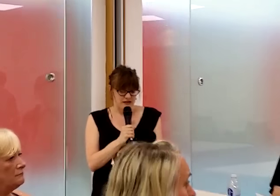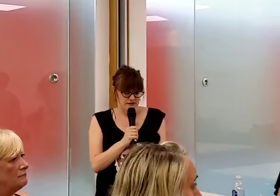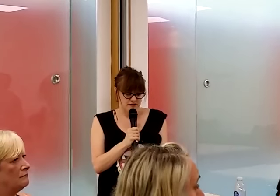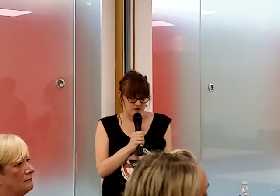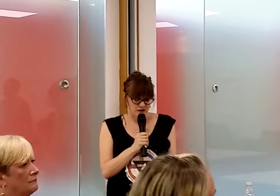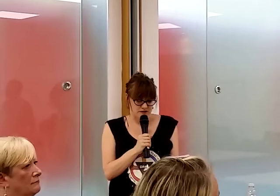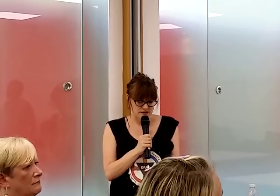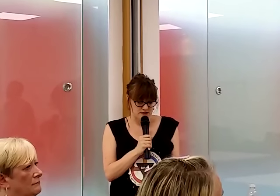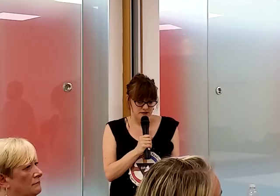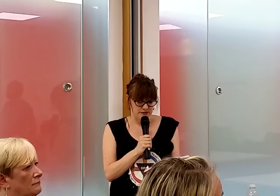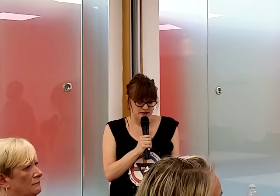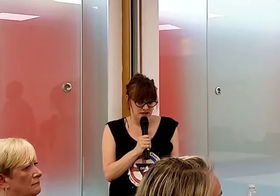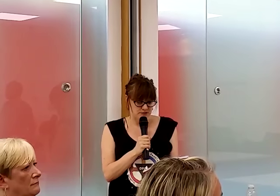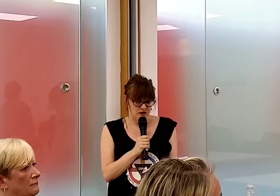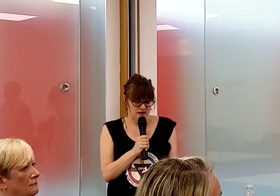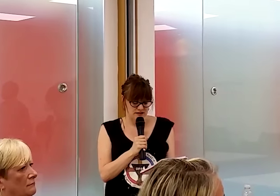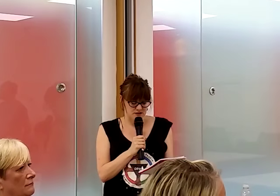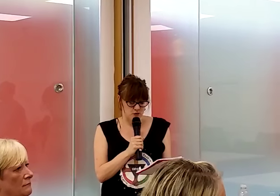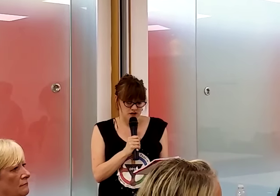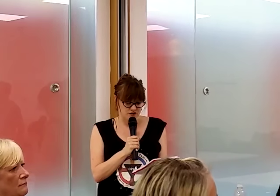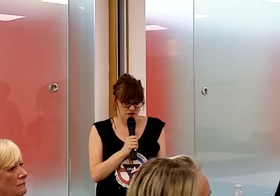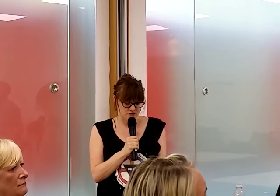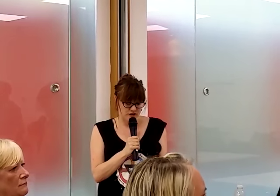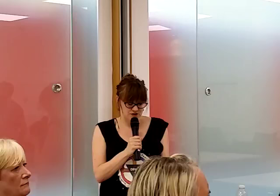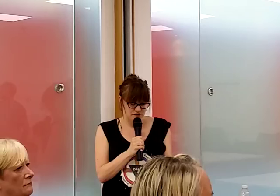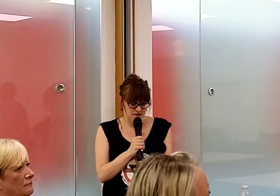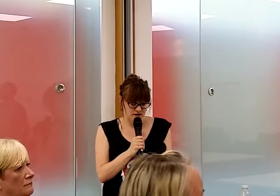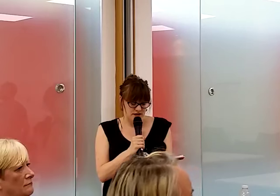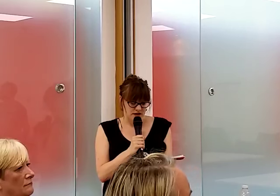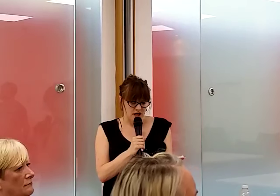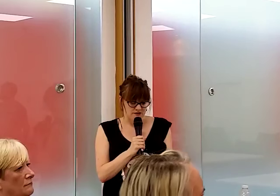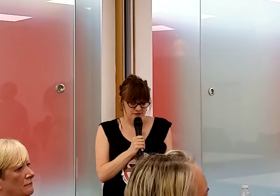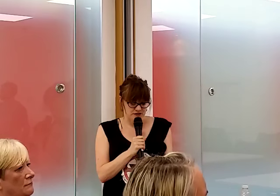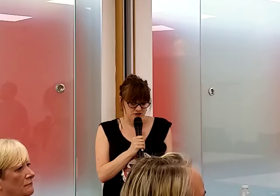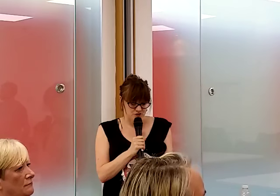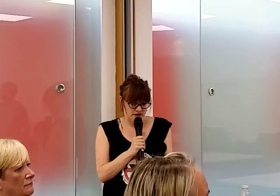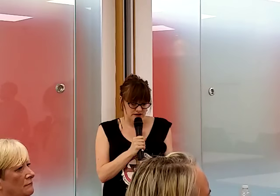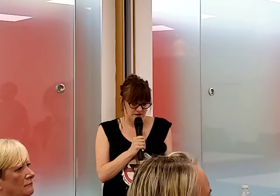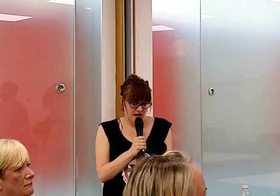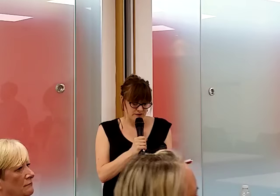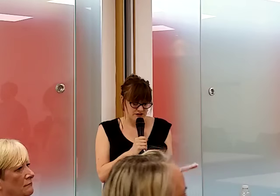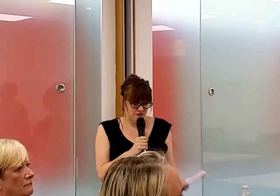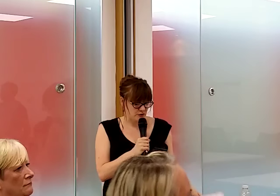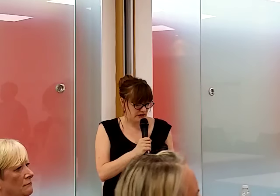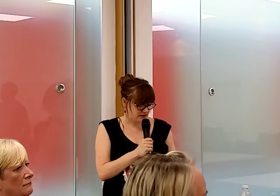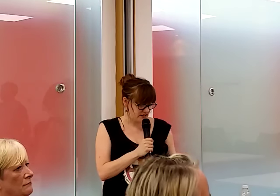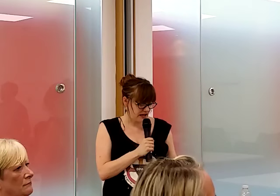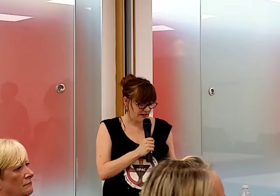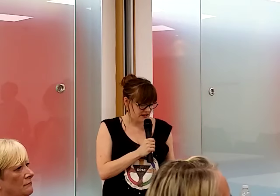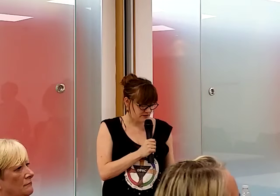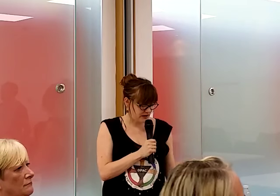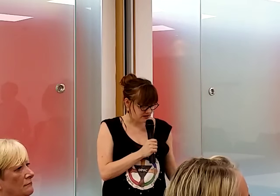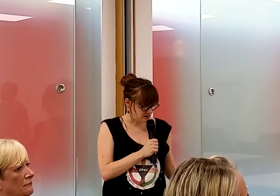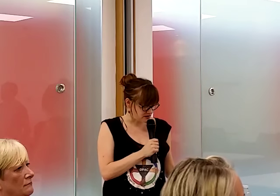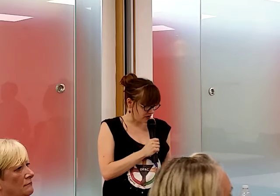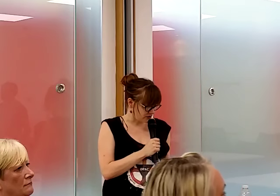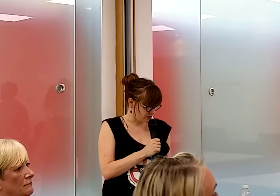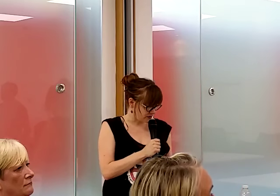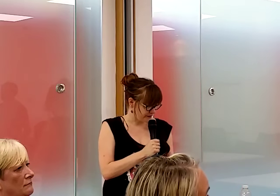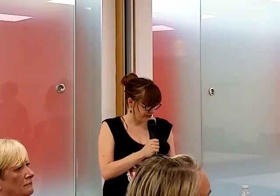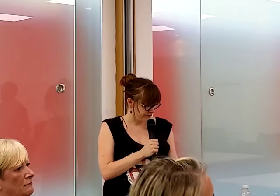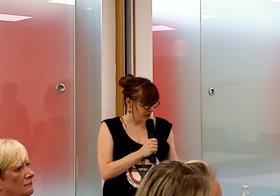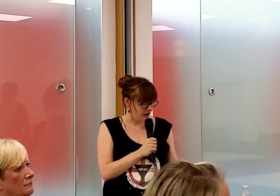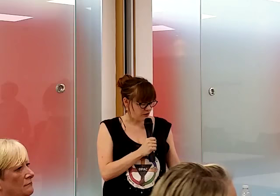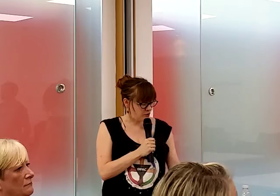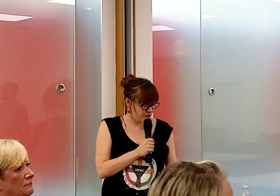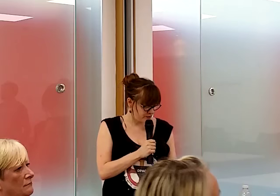cut, benefits eroded, and been demonised as workshy scroungers. Lives have been destroyed, families ruined, and independence